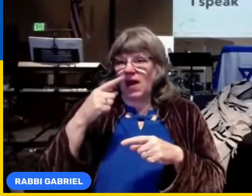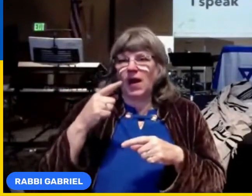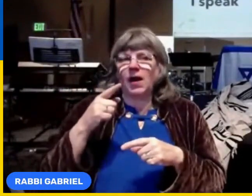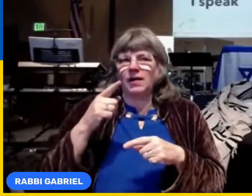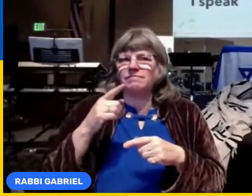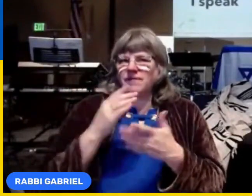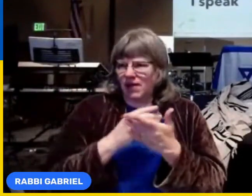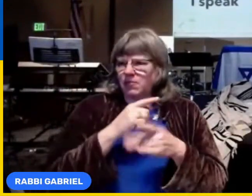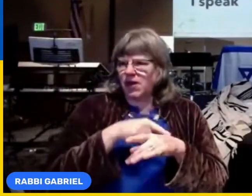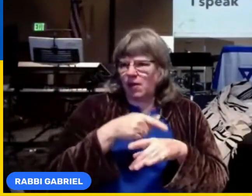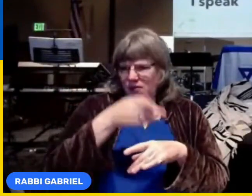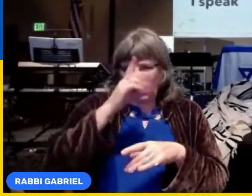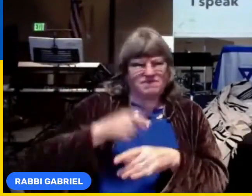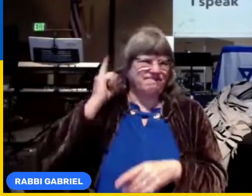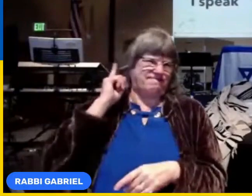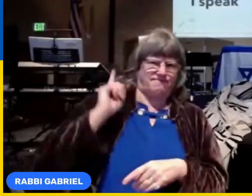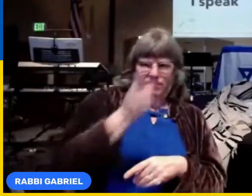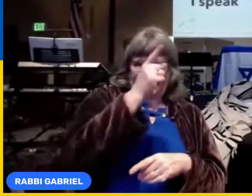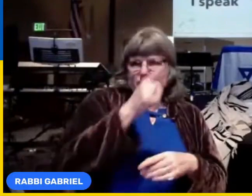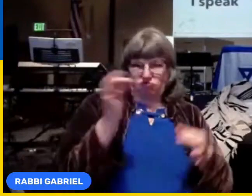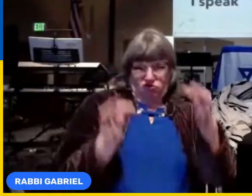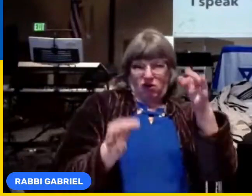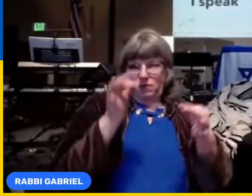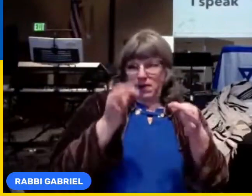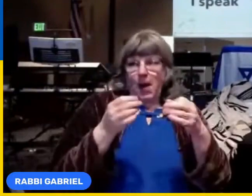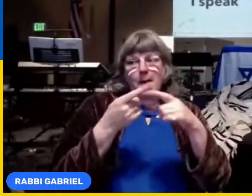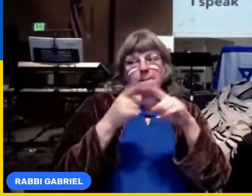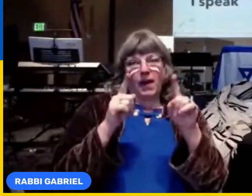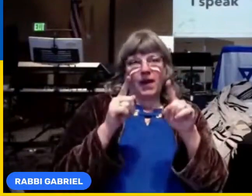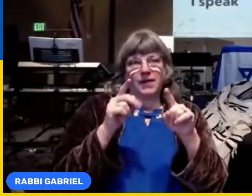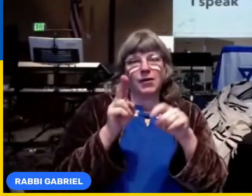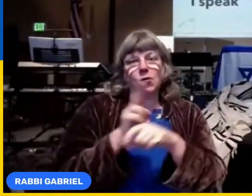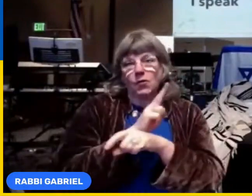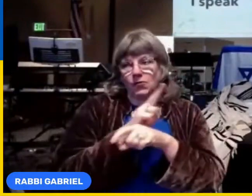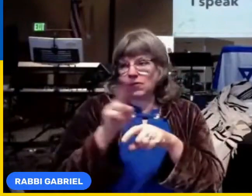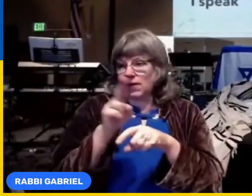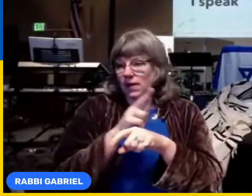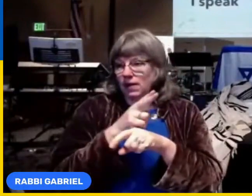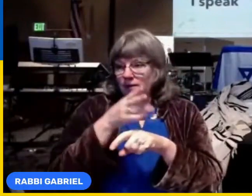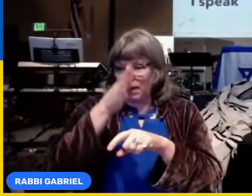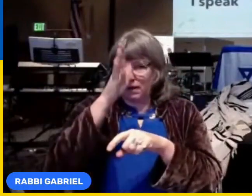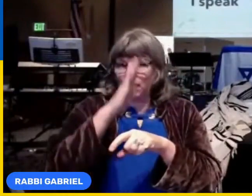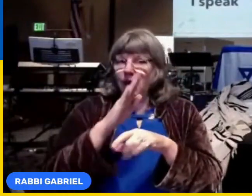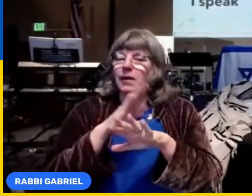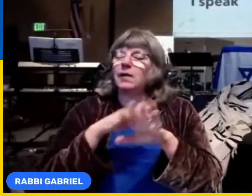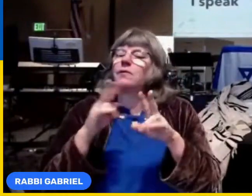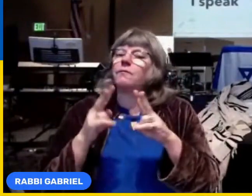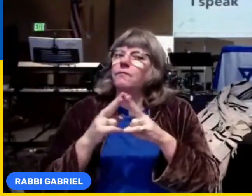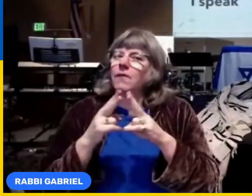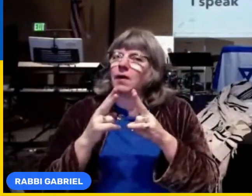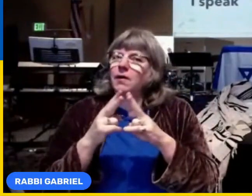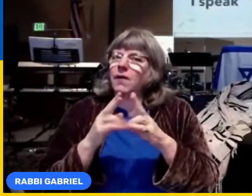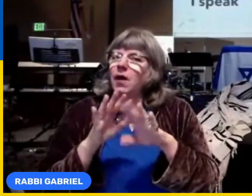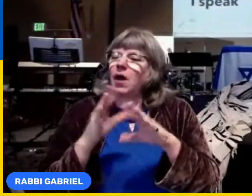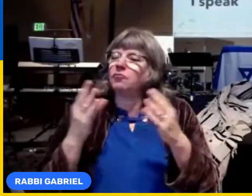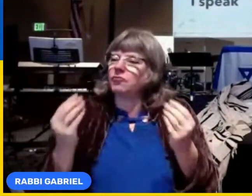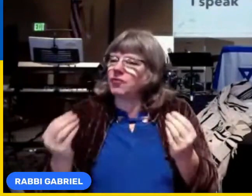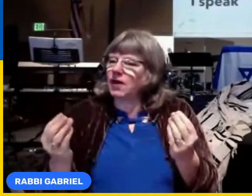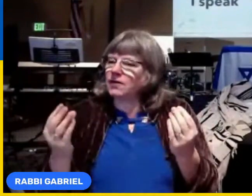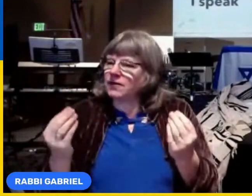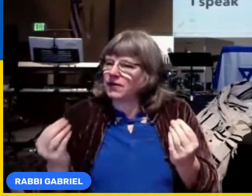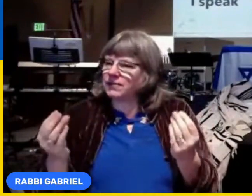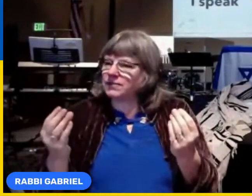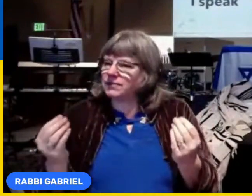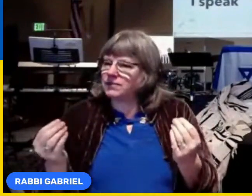gentleman. He doesn't usually force himself on people. He leads us